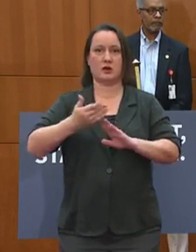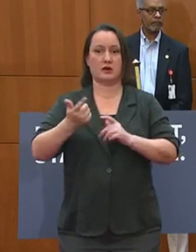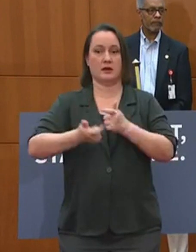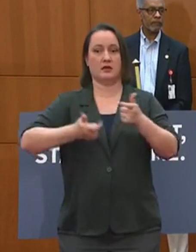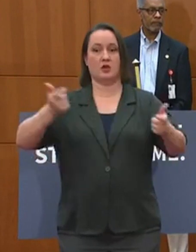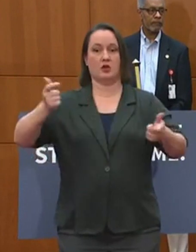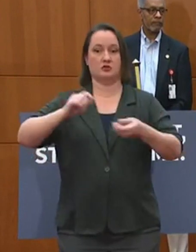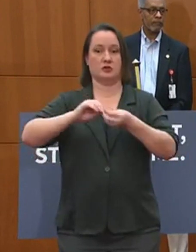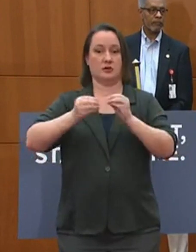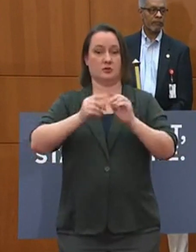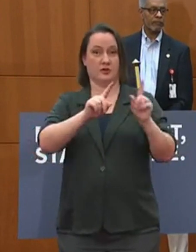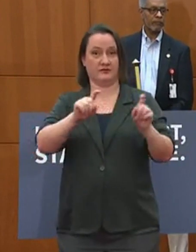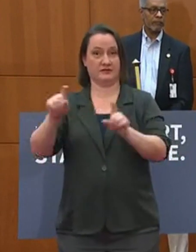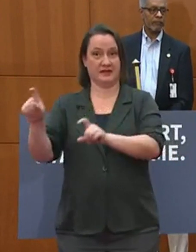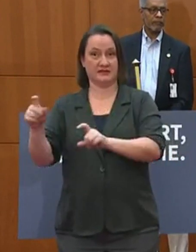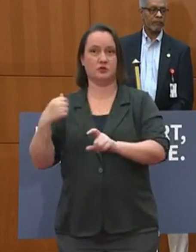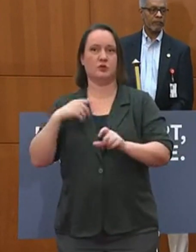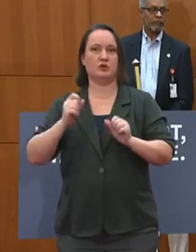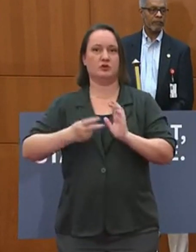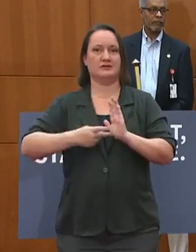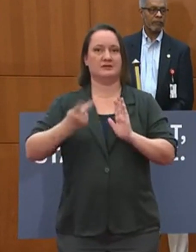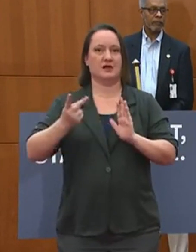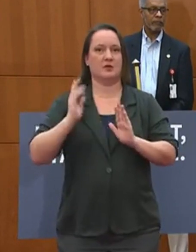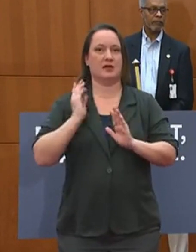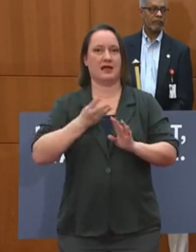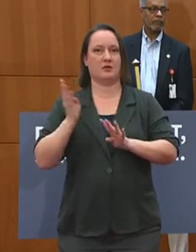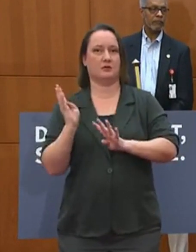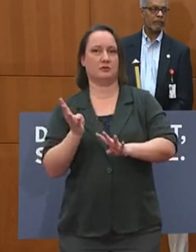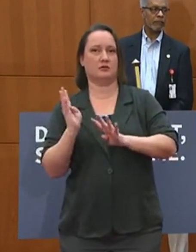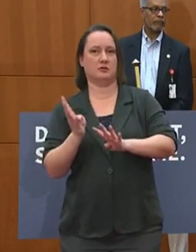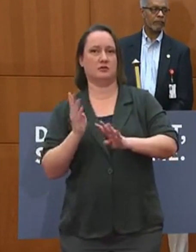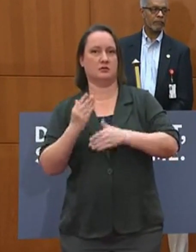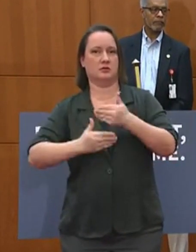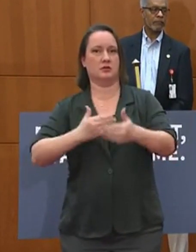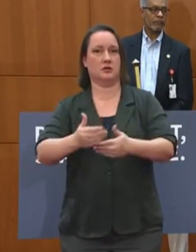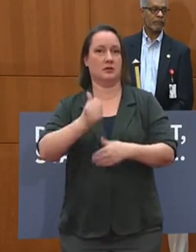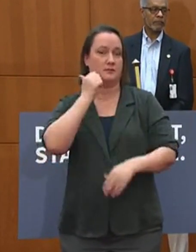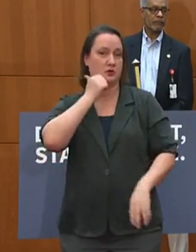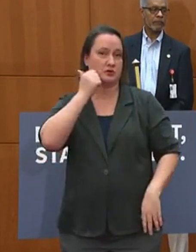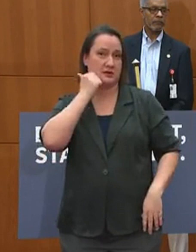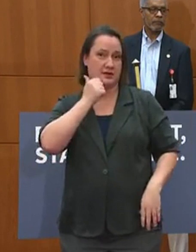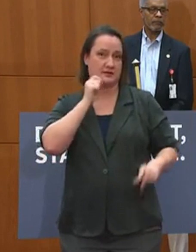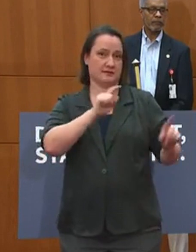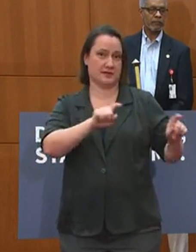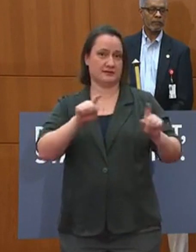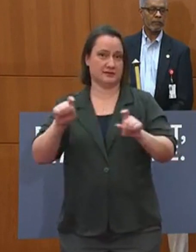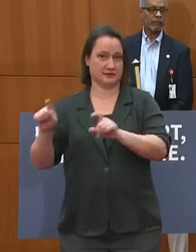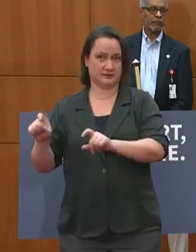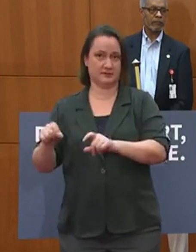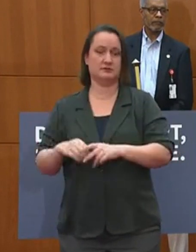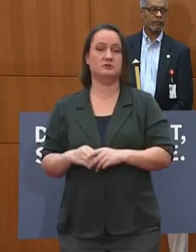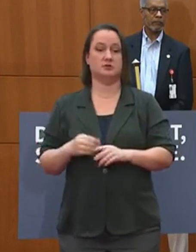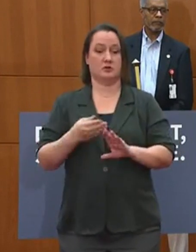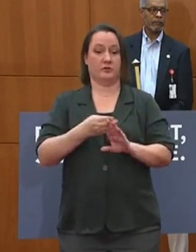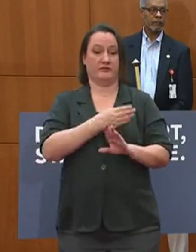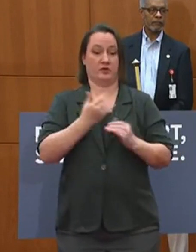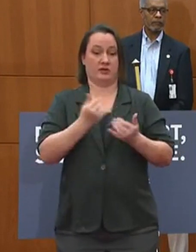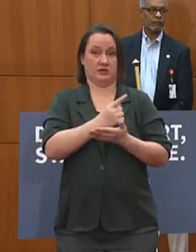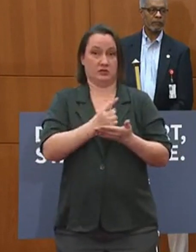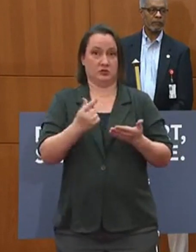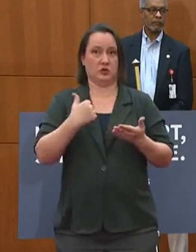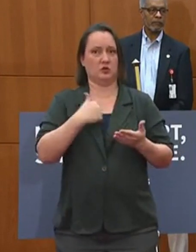batches, and we were able to double our throughput per day testing. So prior to this week, we